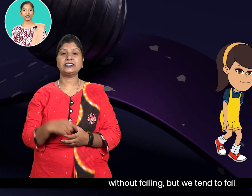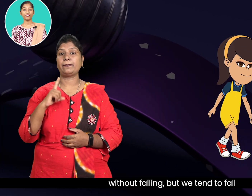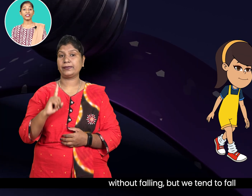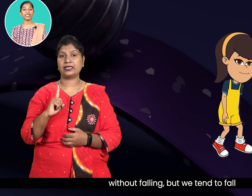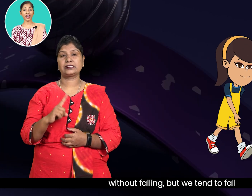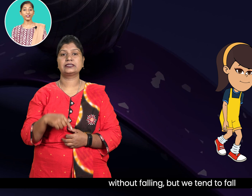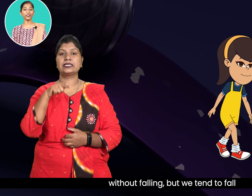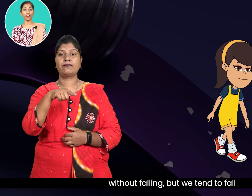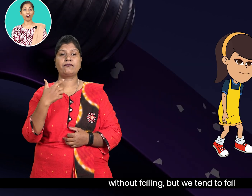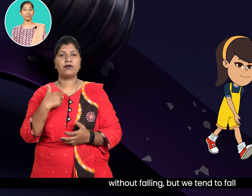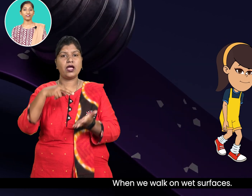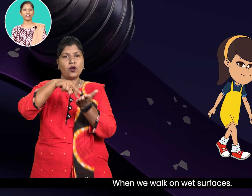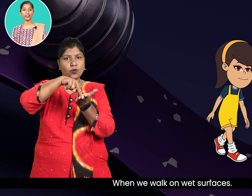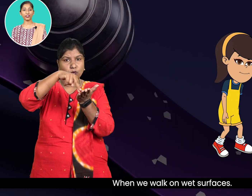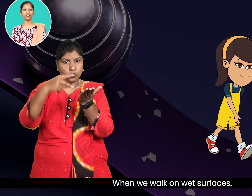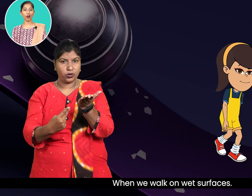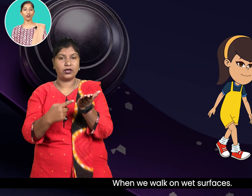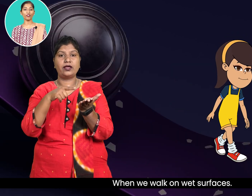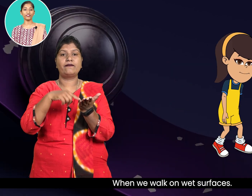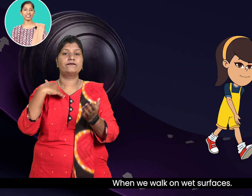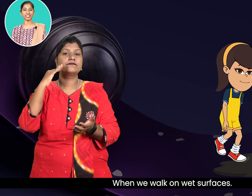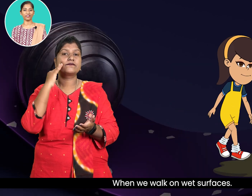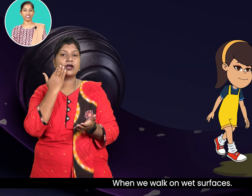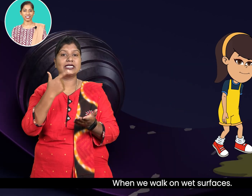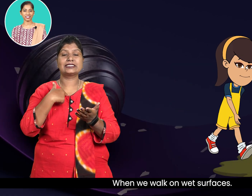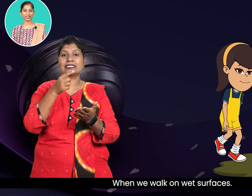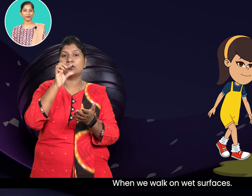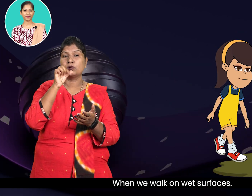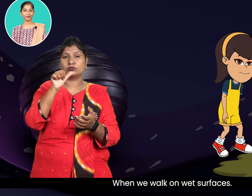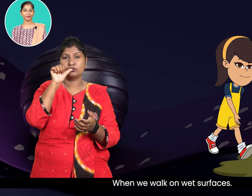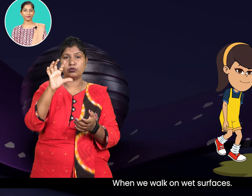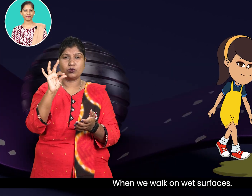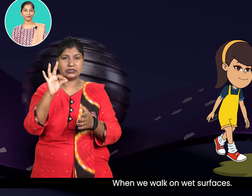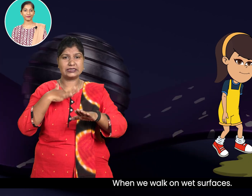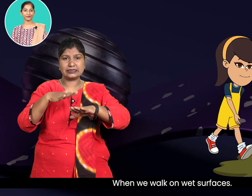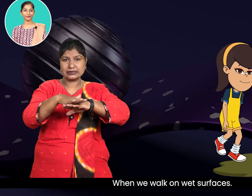But we tend to fall when we walk on wet surfaces.